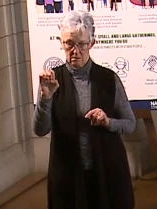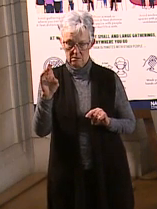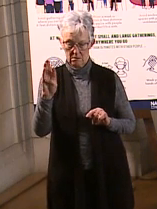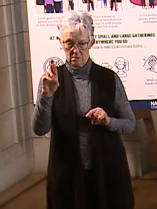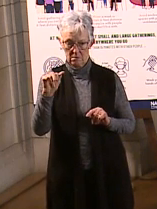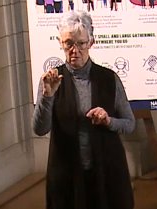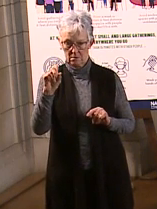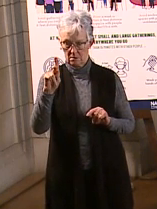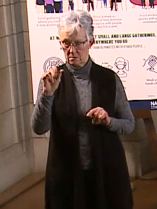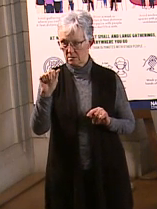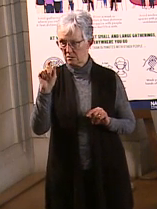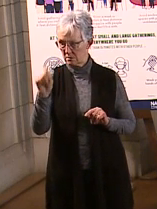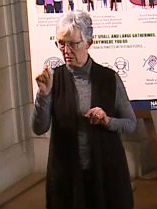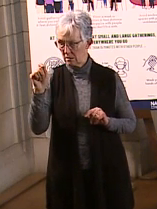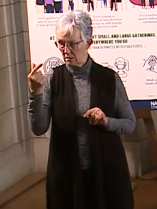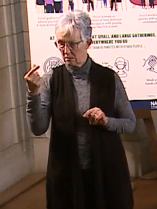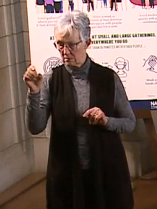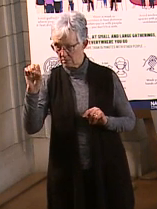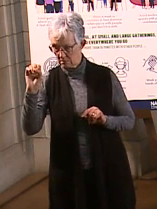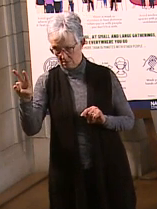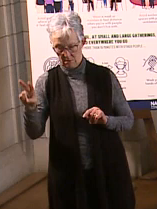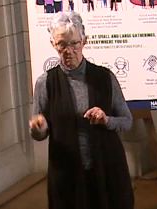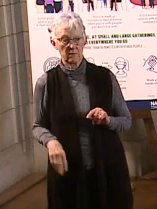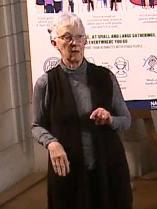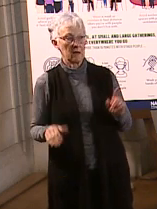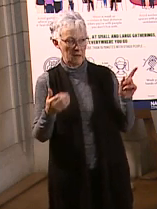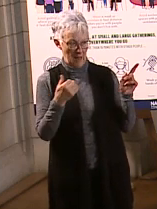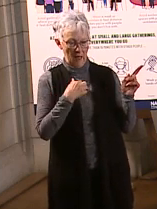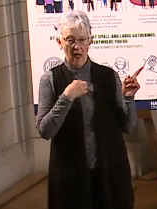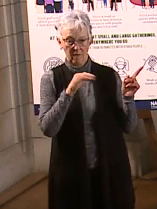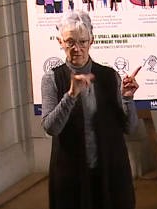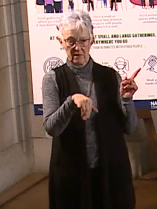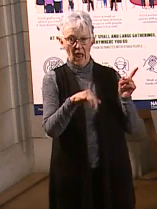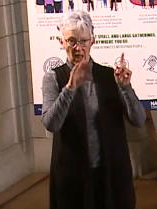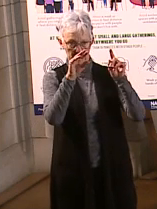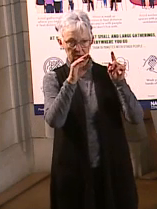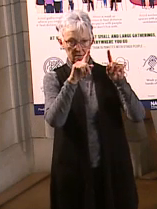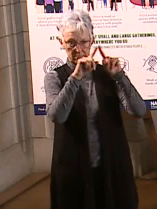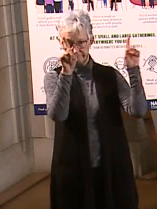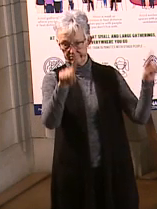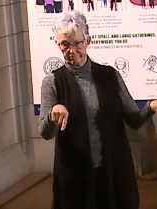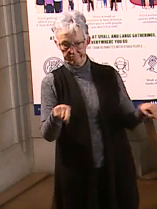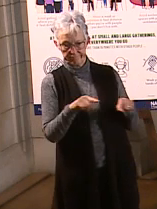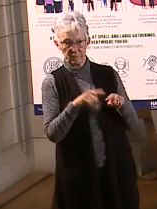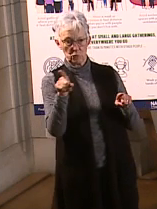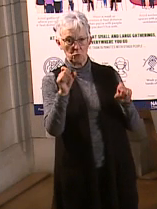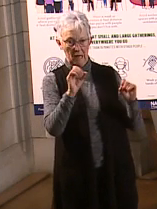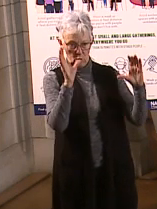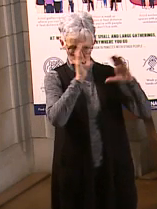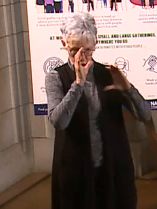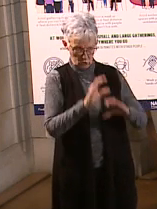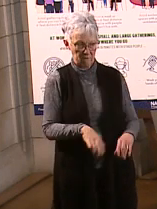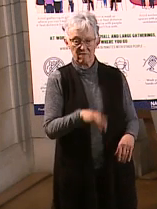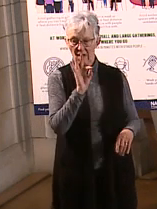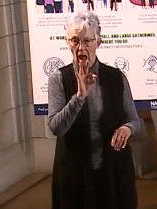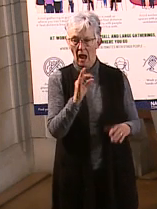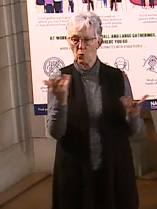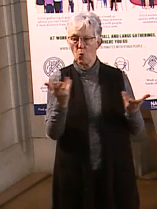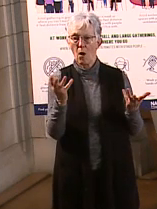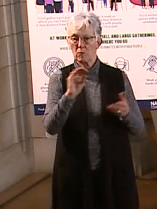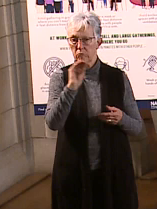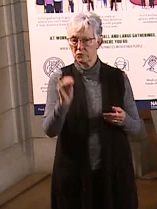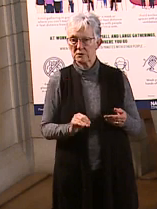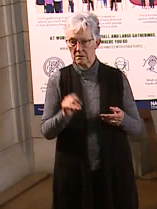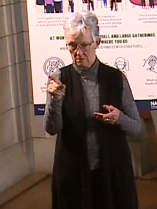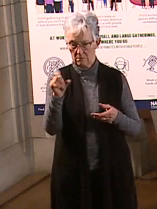revenue.nebraska.gov. We have the tool featured prominently on our website. Again, it's revenue.nebraska.gov. I'm going to turn this